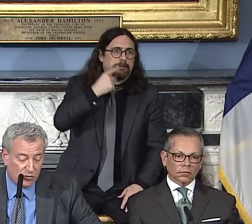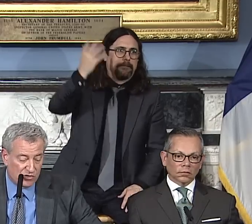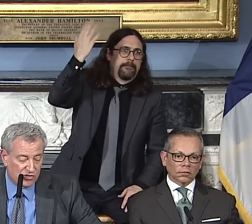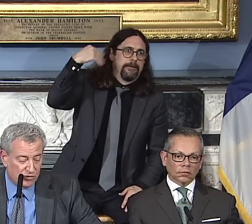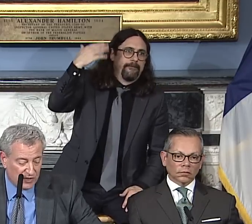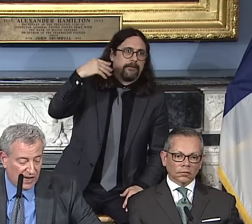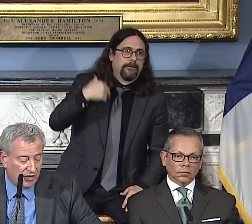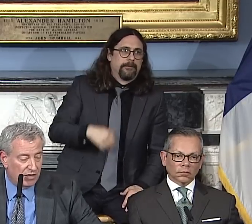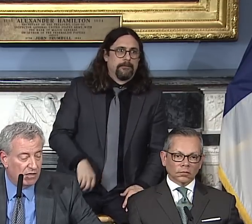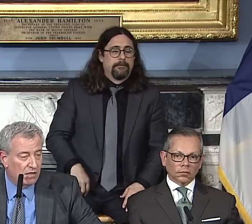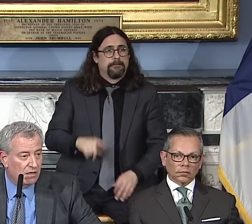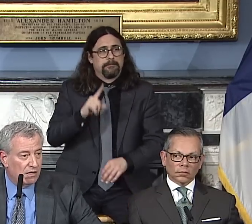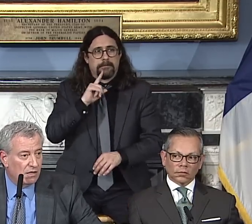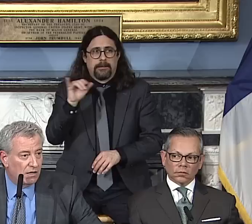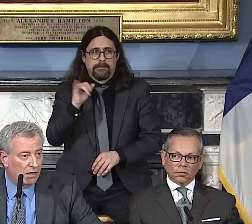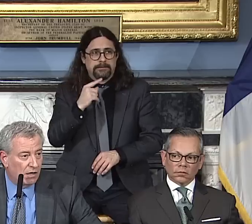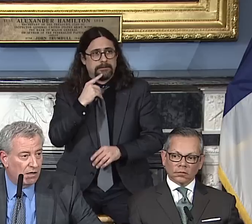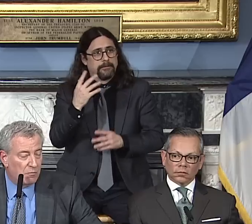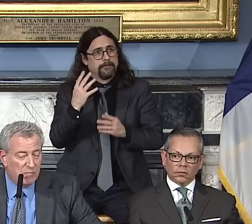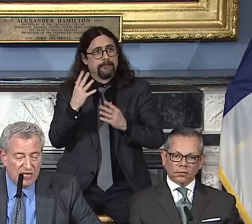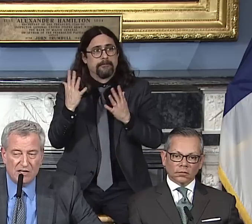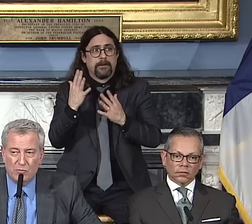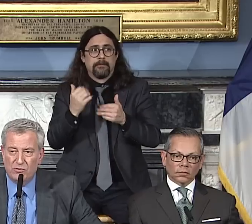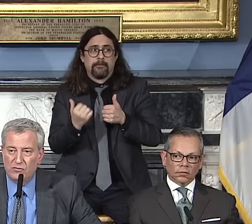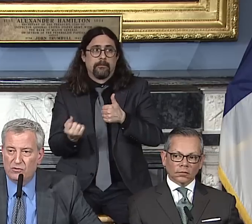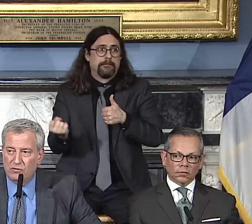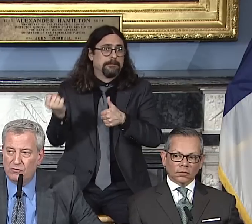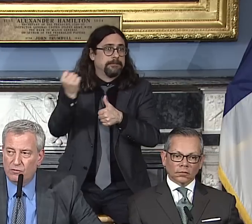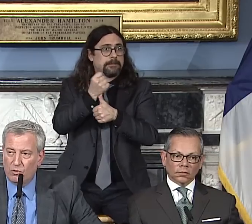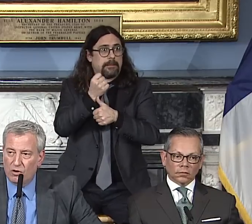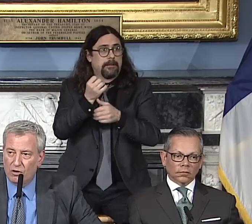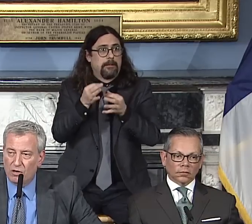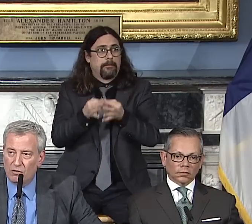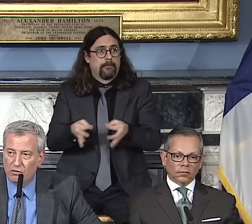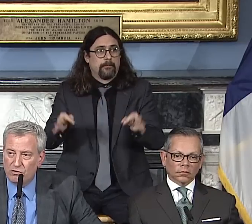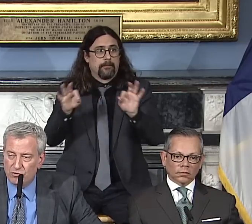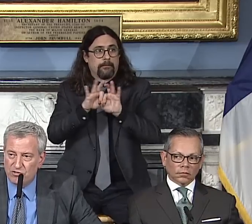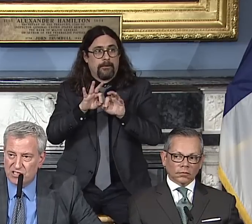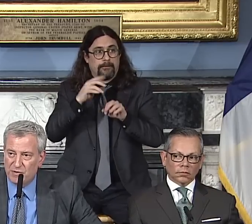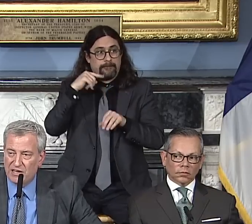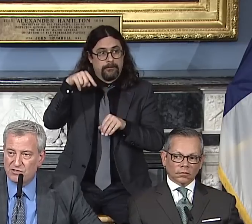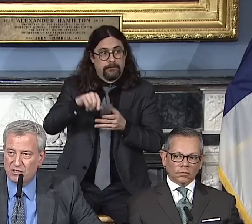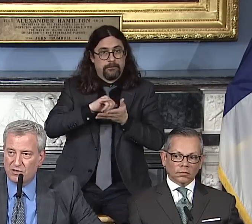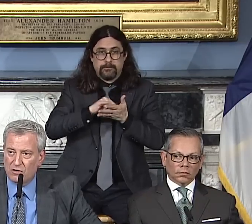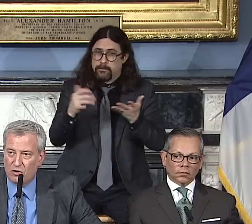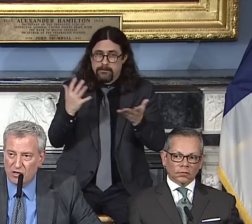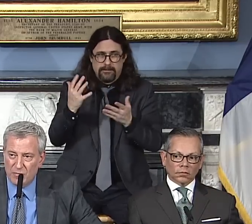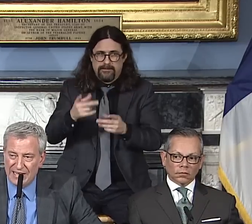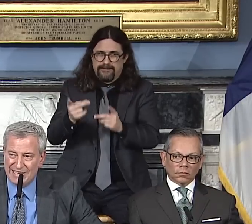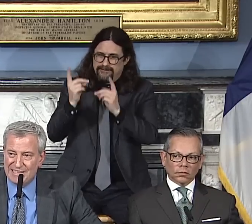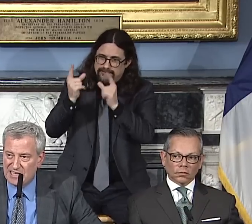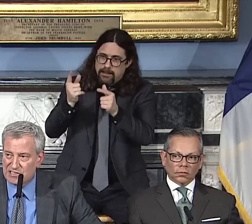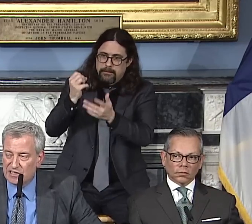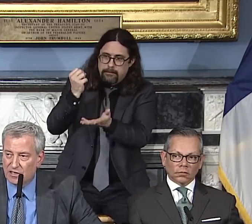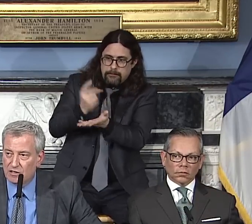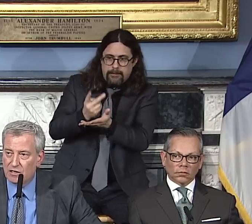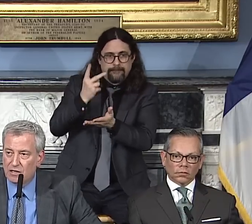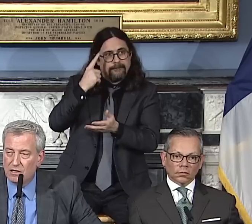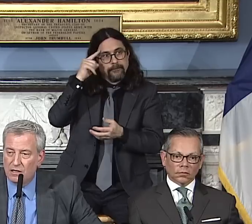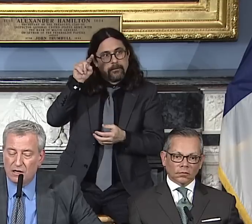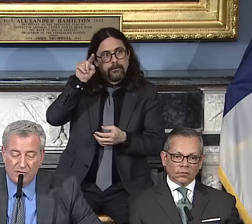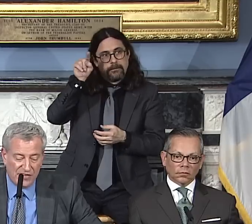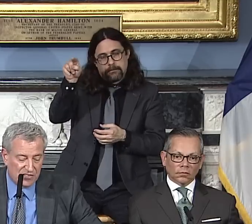York City, which is to get immediate approval for a huge expansion of our automated